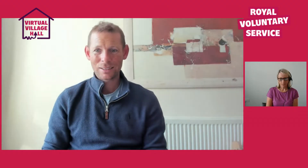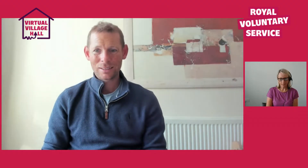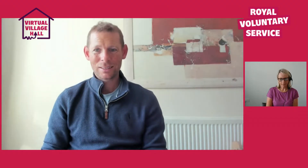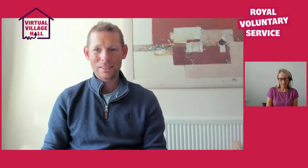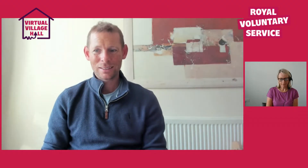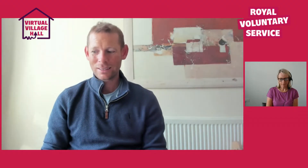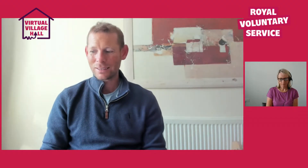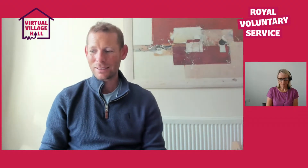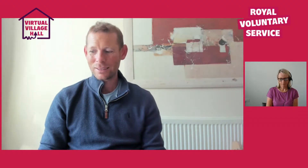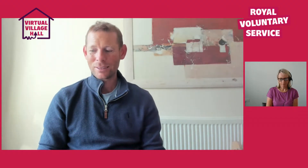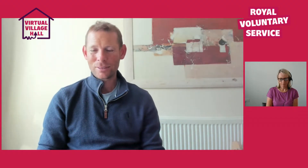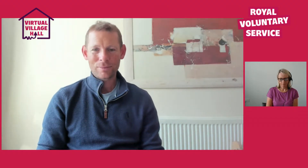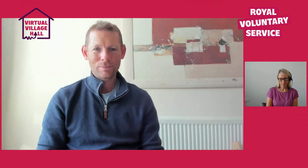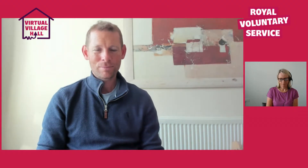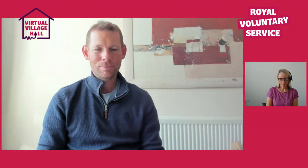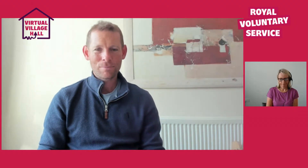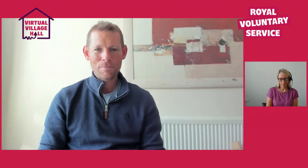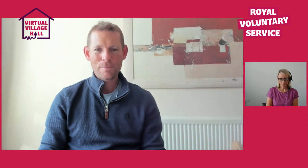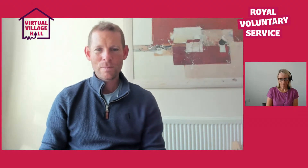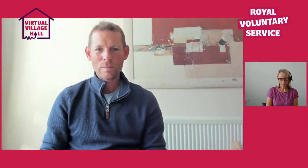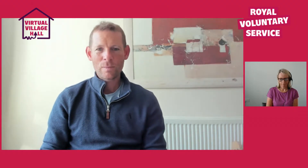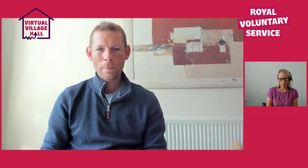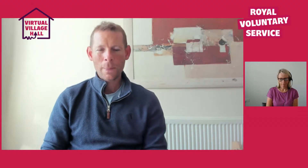Number 6.